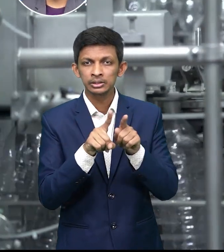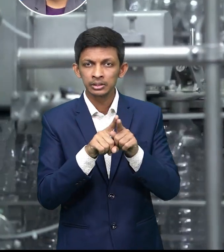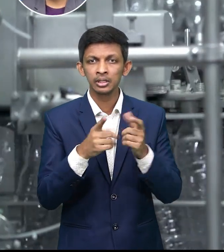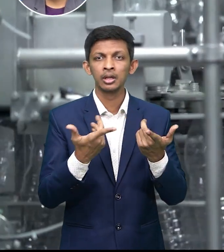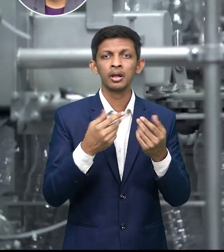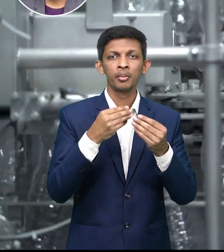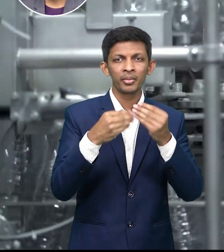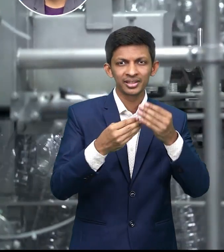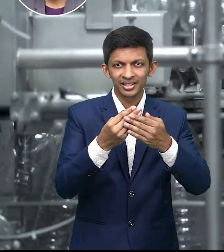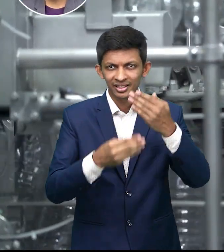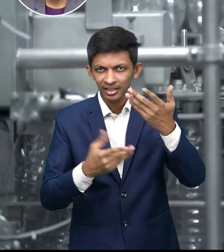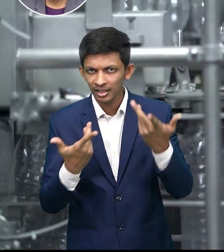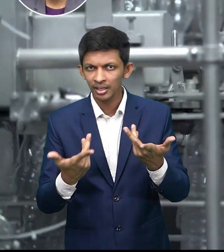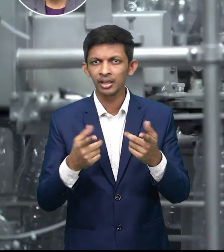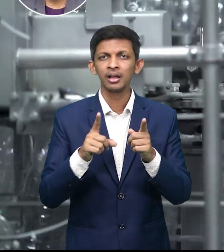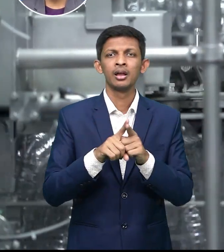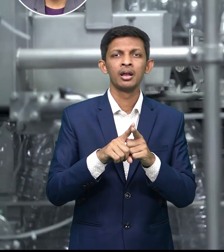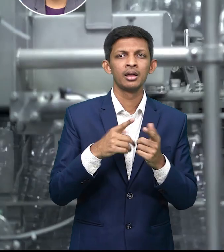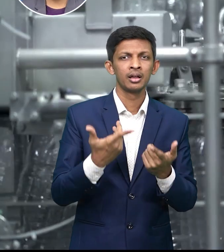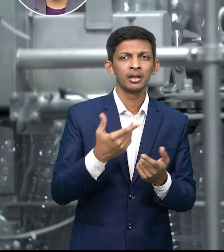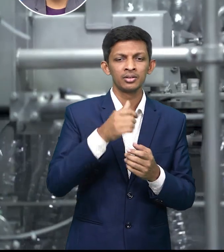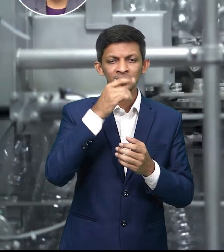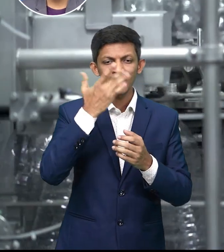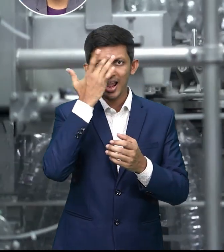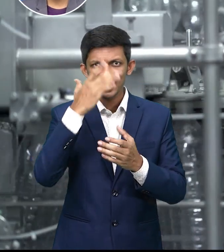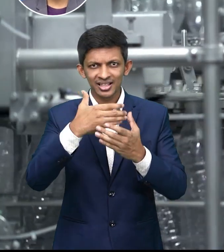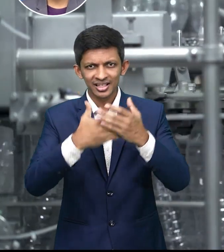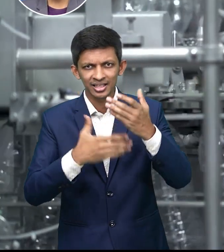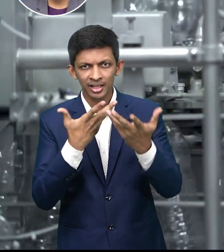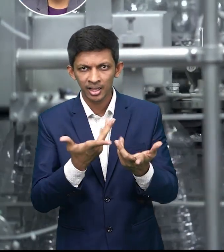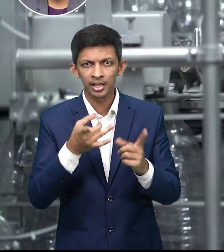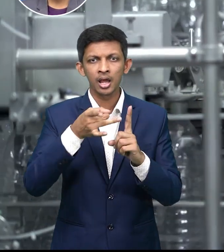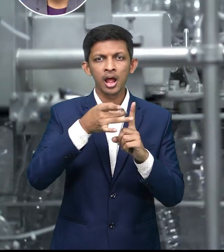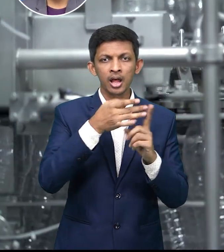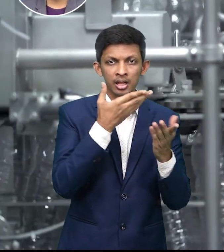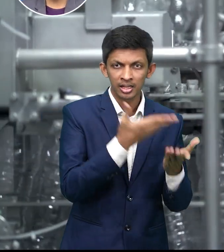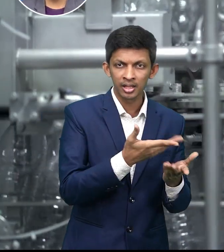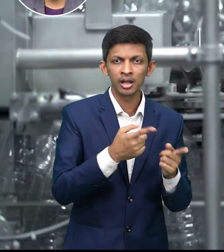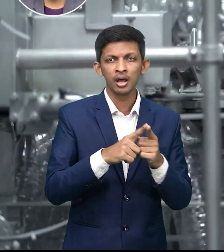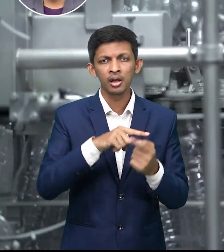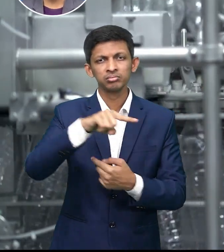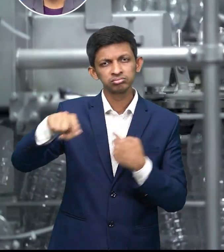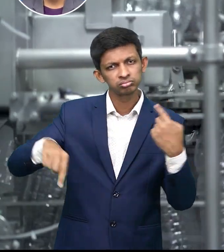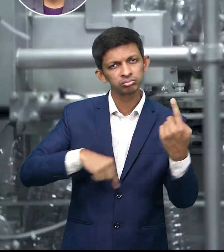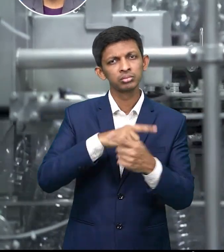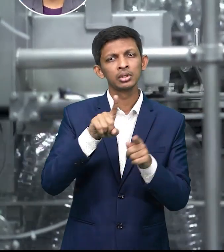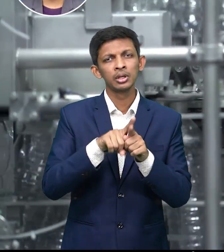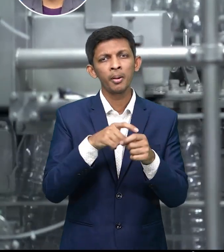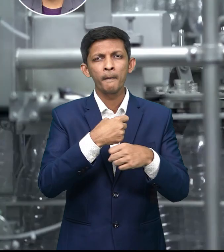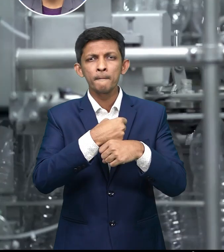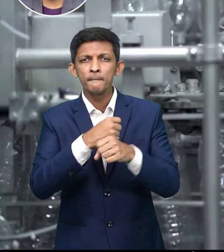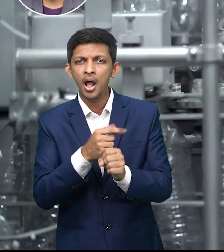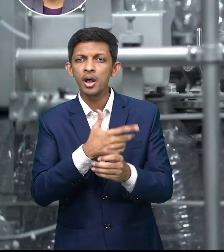The materials like plastic, paper, glass and metal items can